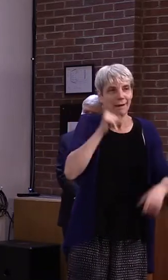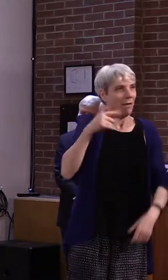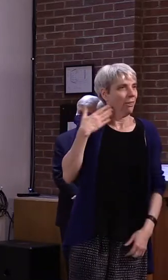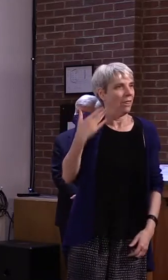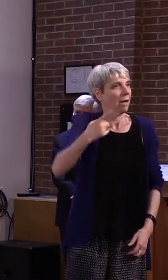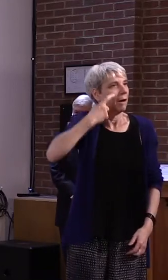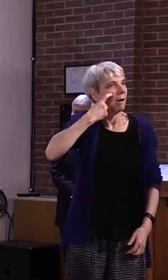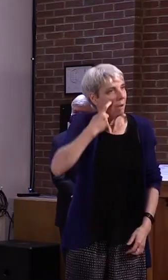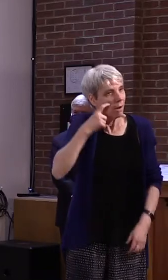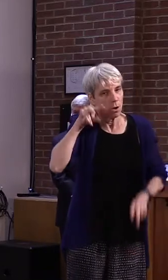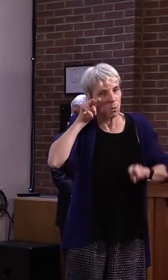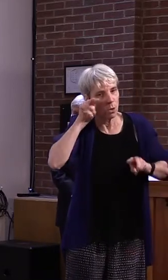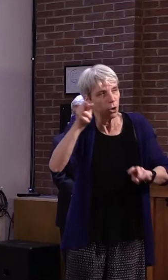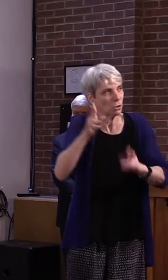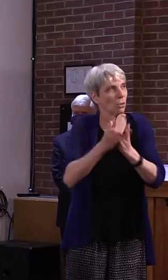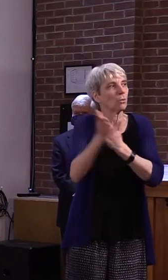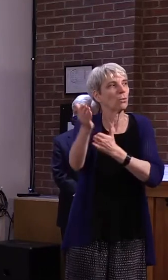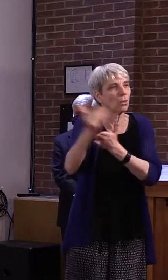were there,